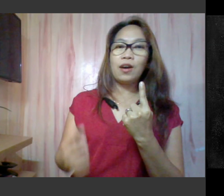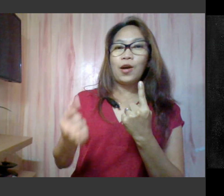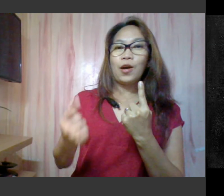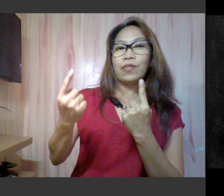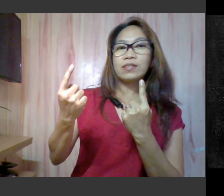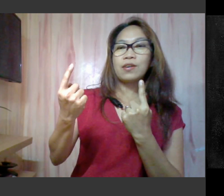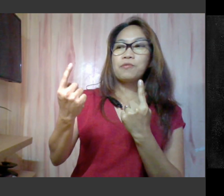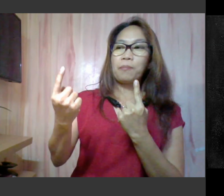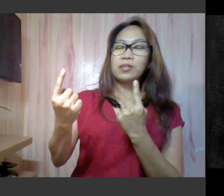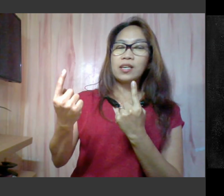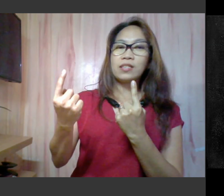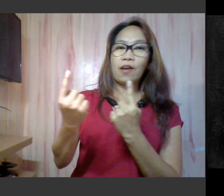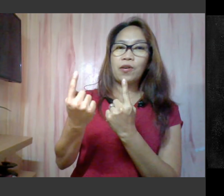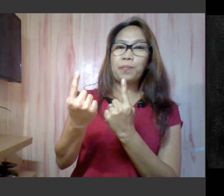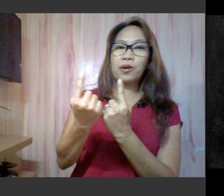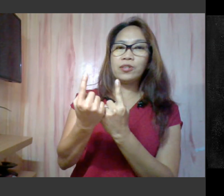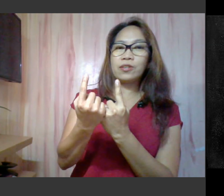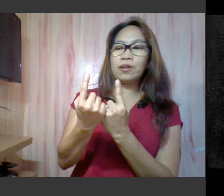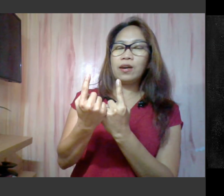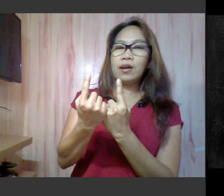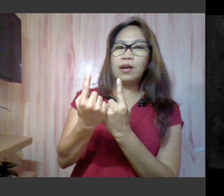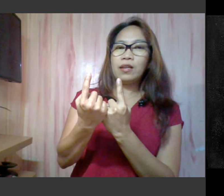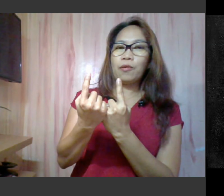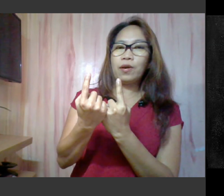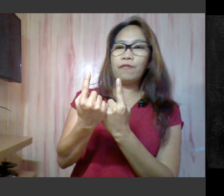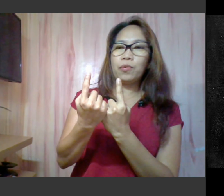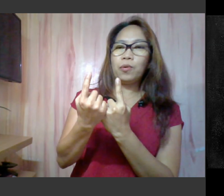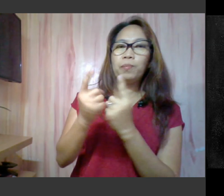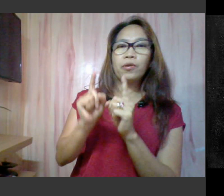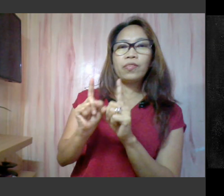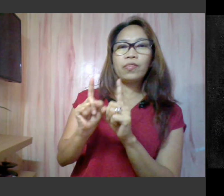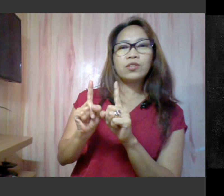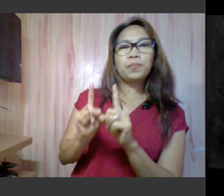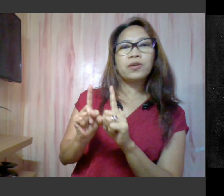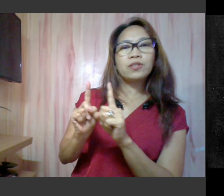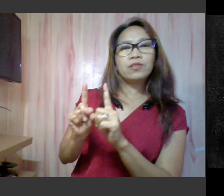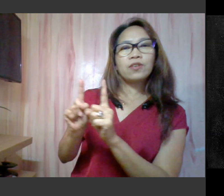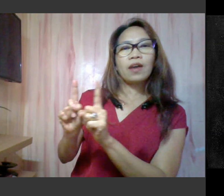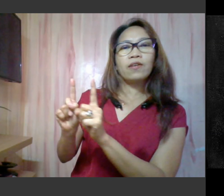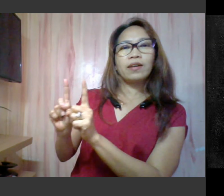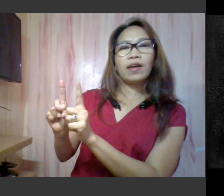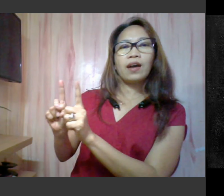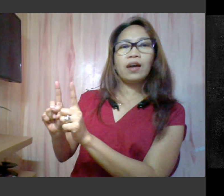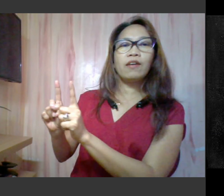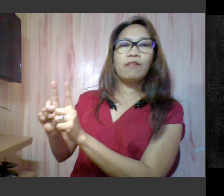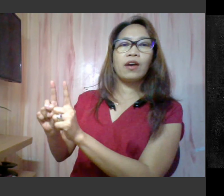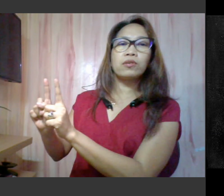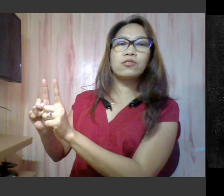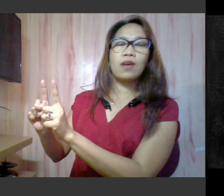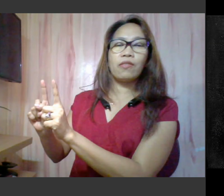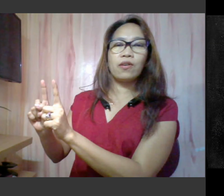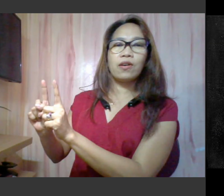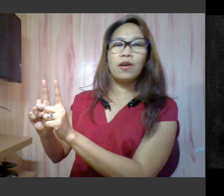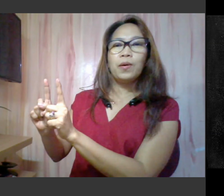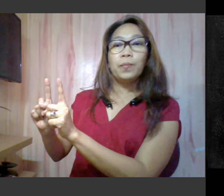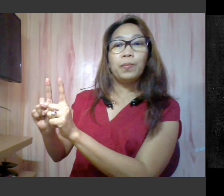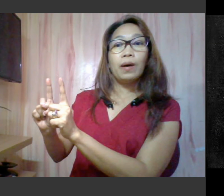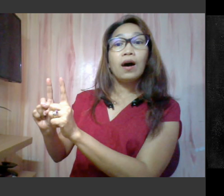person. This represents another person. Now, if you put these two persons together, like they kind of like work